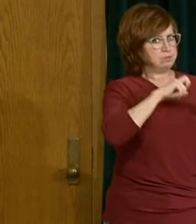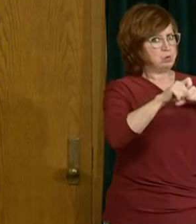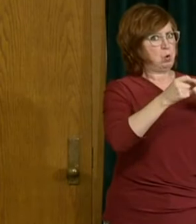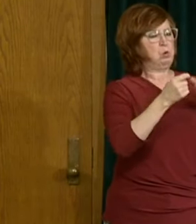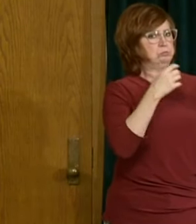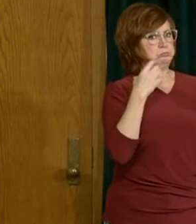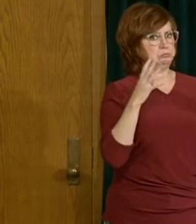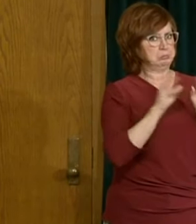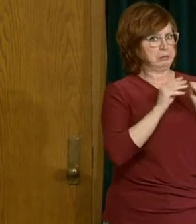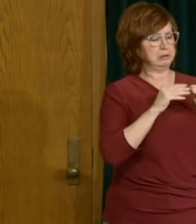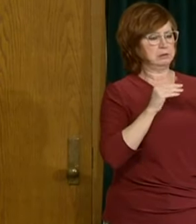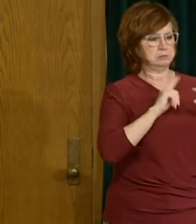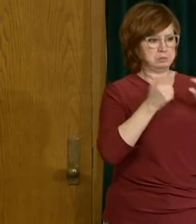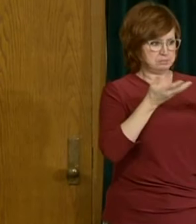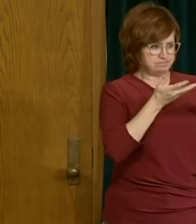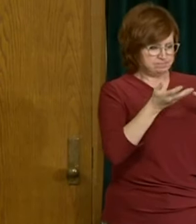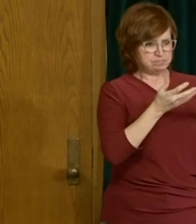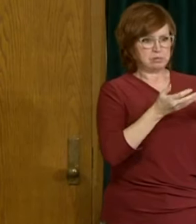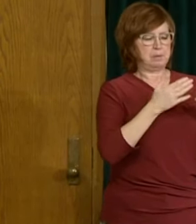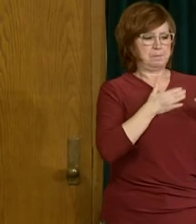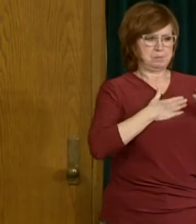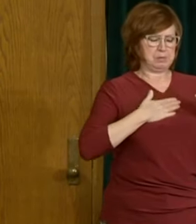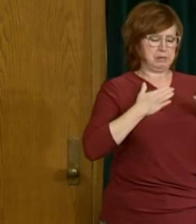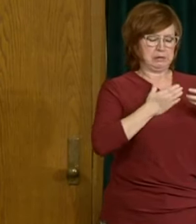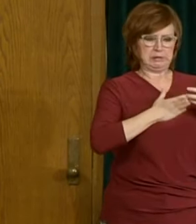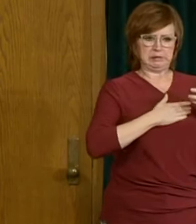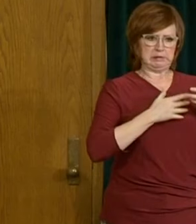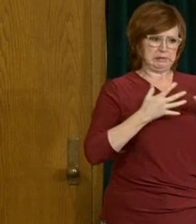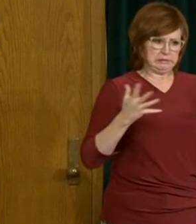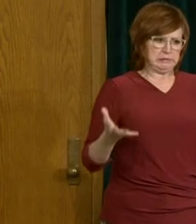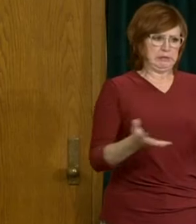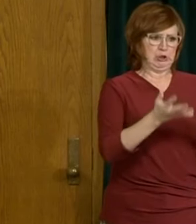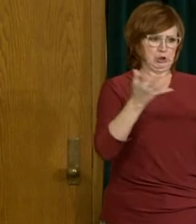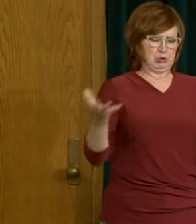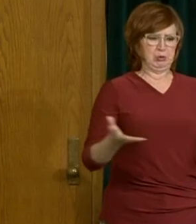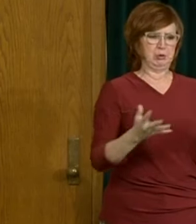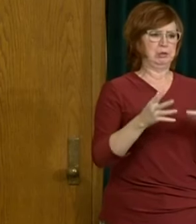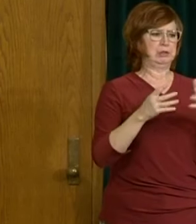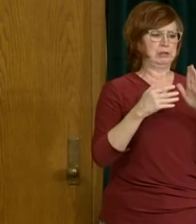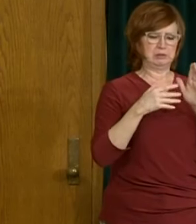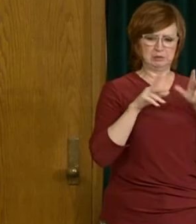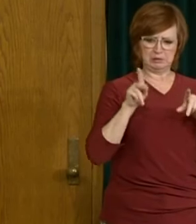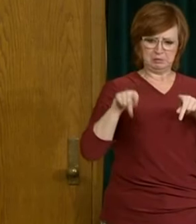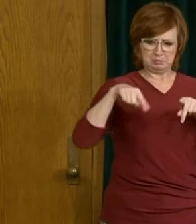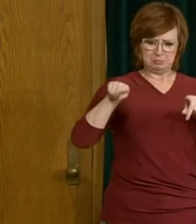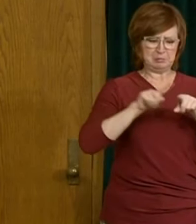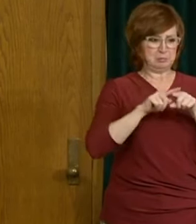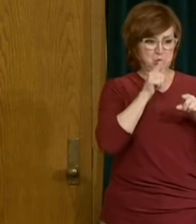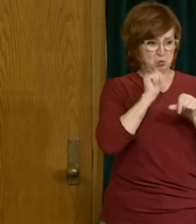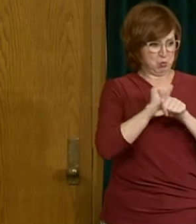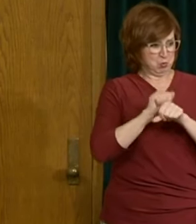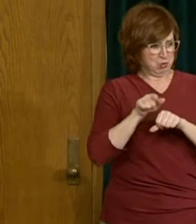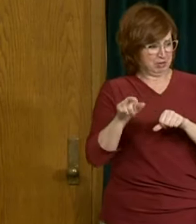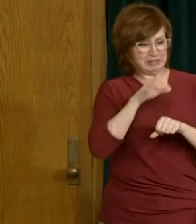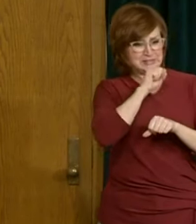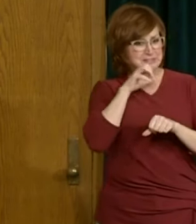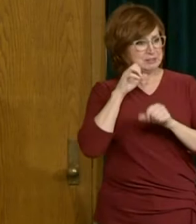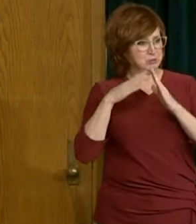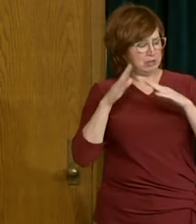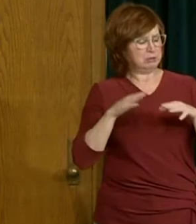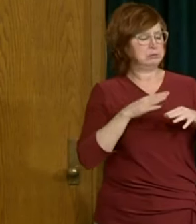to reinforce all the rules and protocols in those homes to protect our seniors who face the greatest threat from